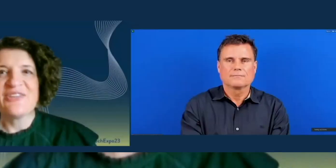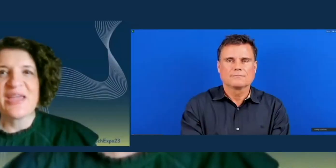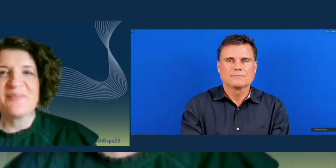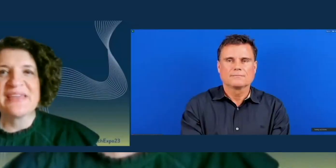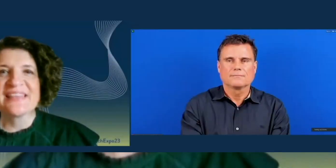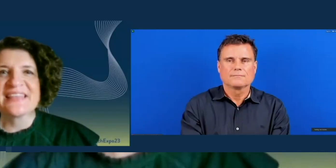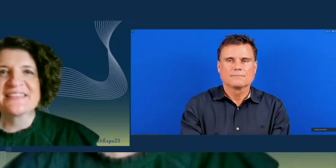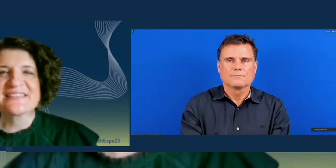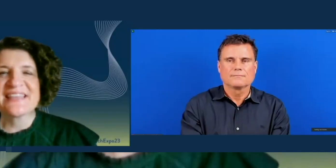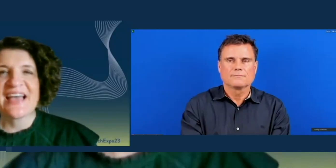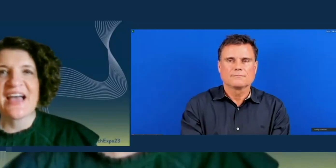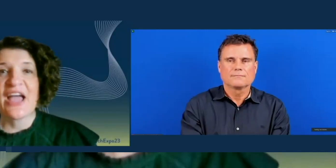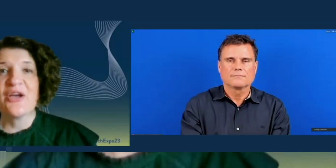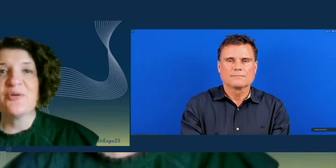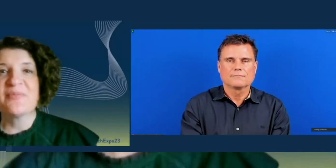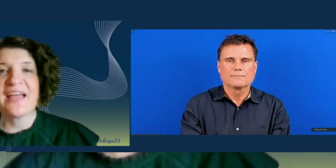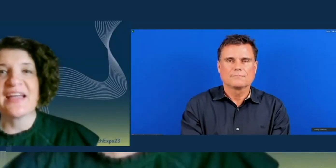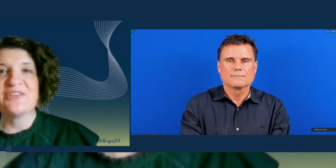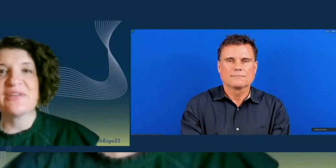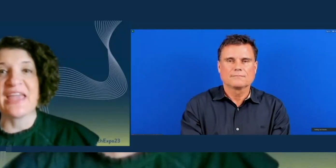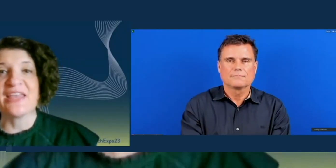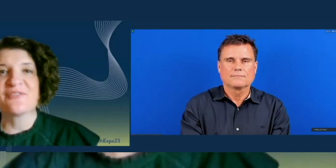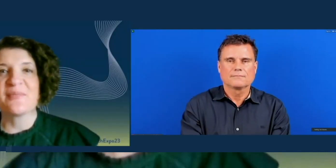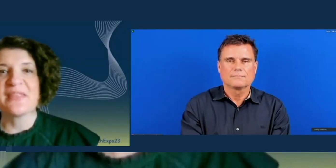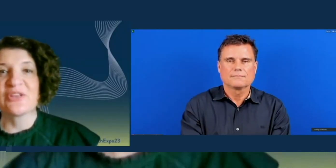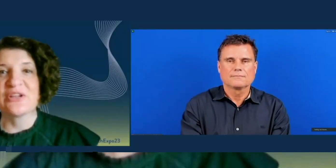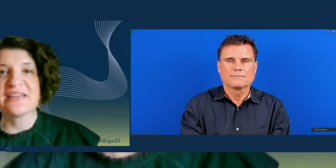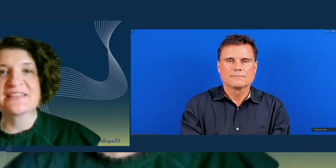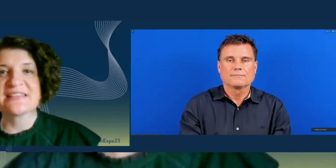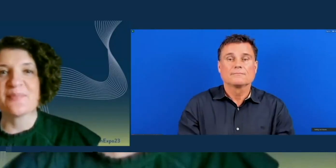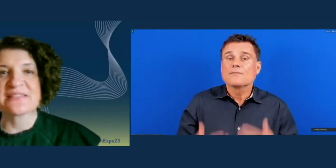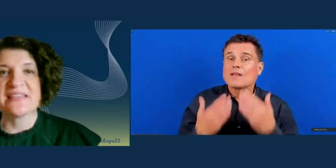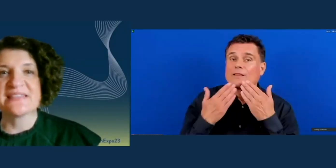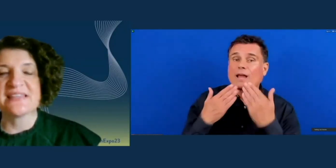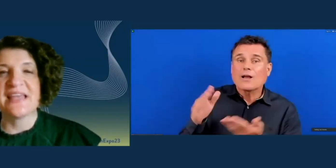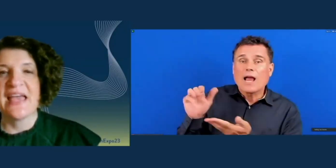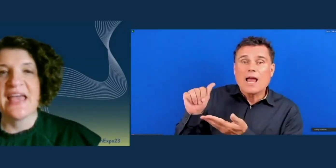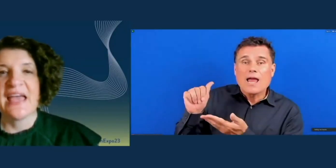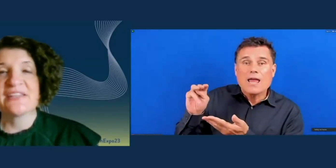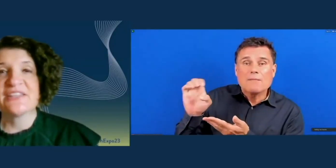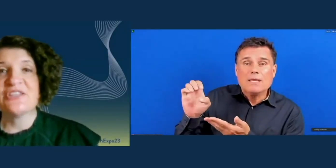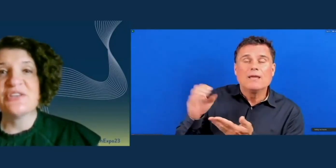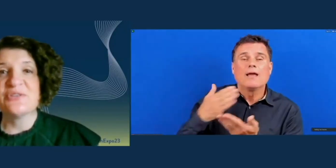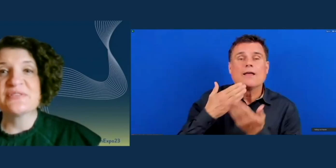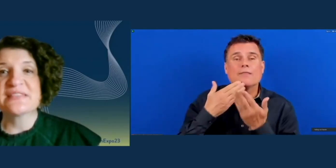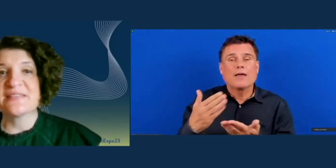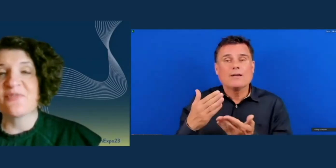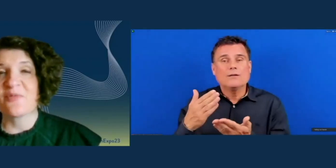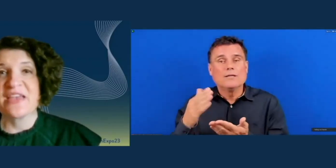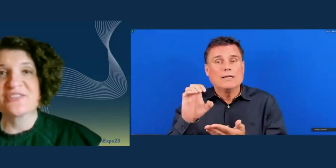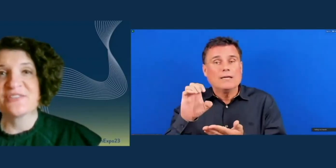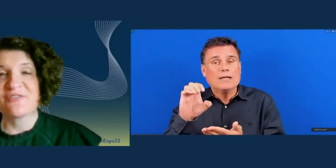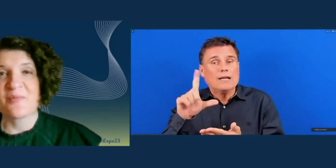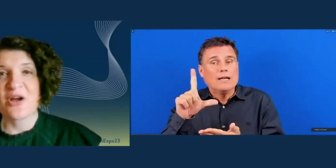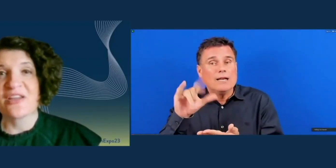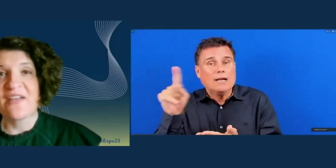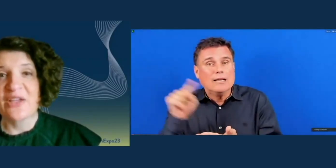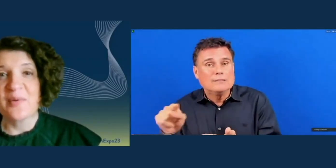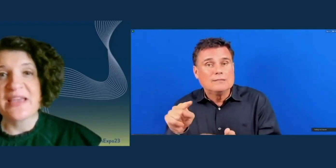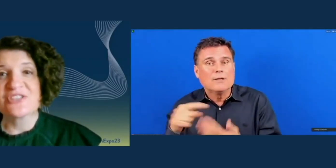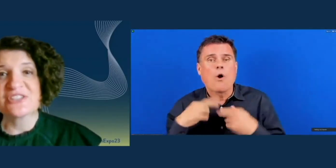Thank you, Amy and Liz. I hope that you gain from the learnings they presented and can use this information from